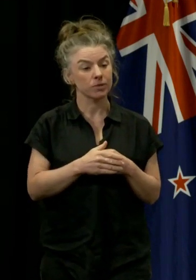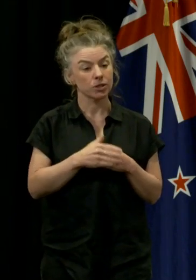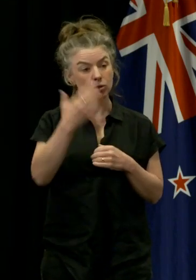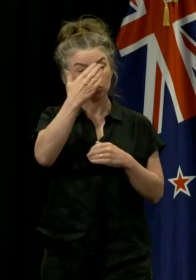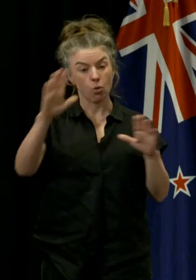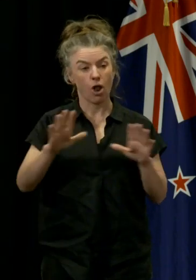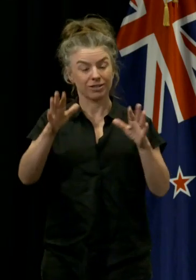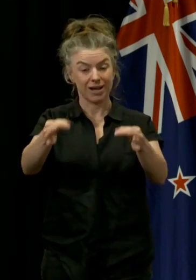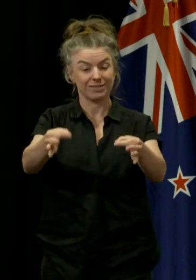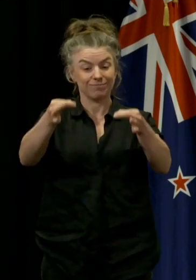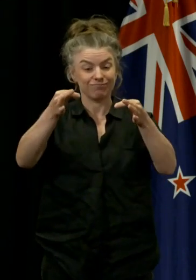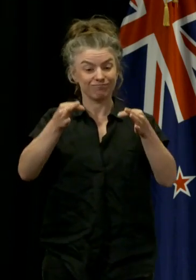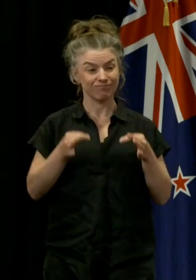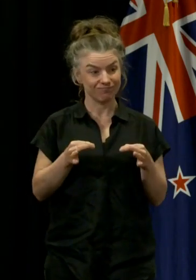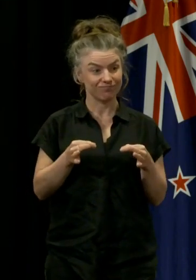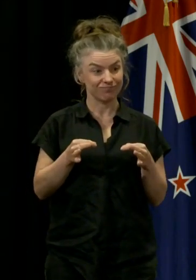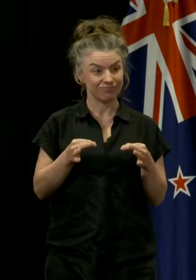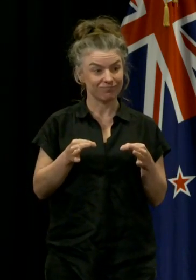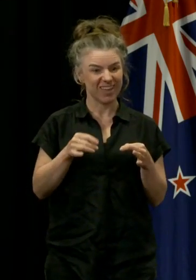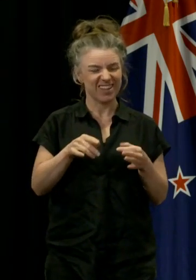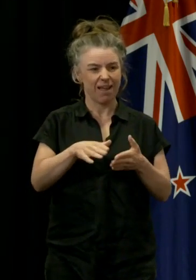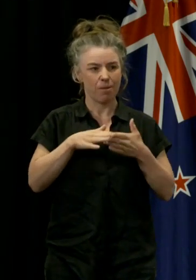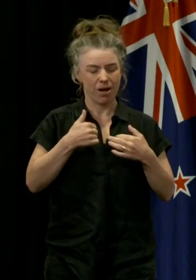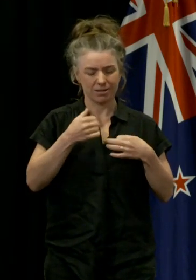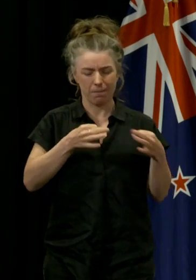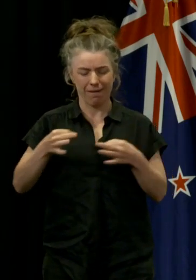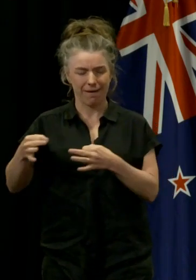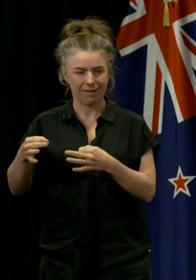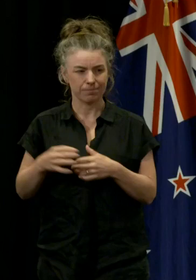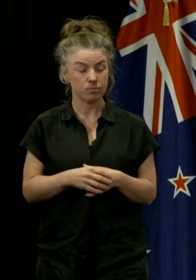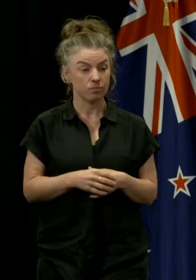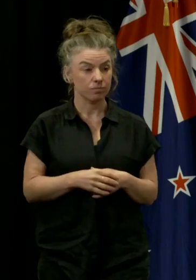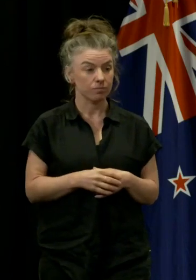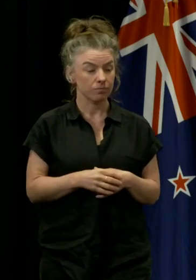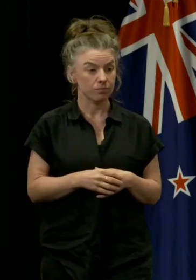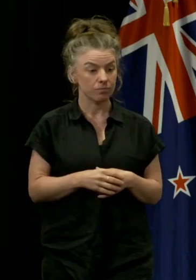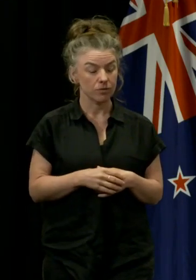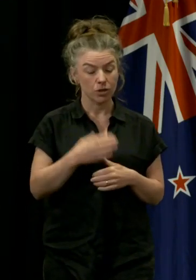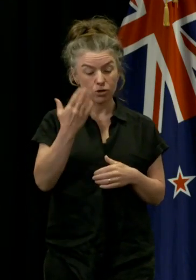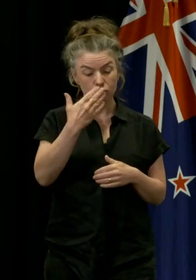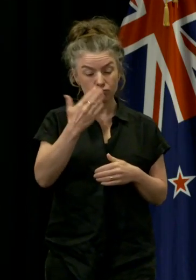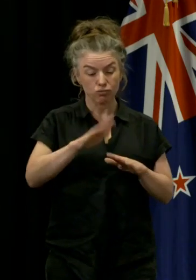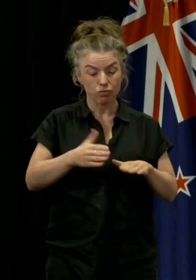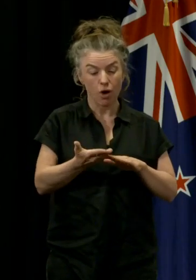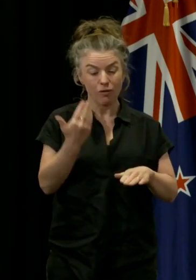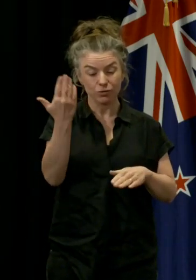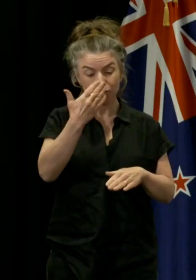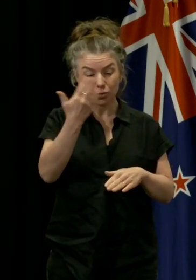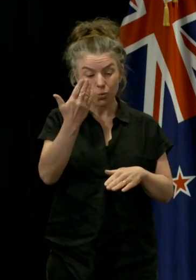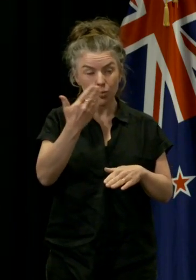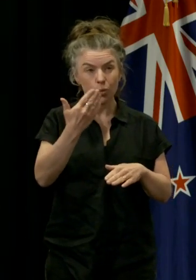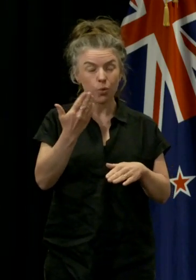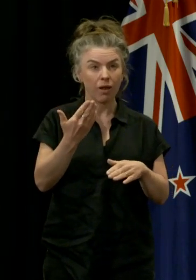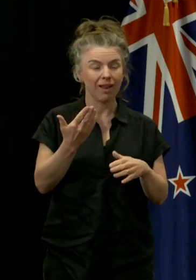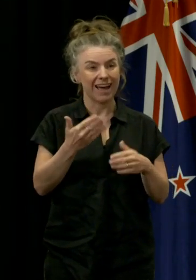weeks that kids wouldn't have been in school anyway, helps. And then obviously we can, depending on how long kids are away from school for, how much distance learning can